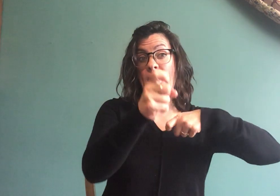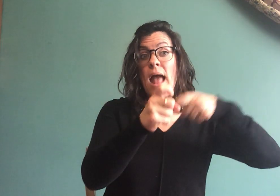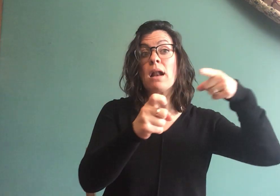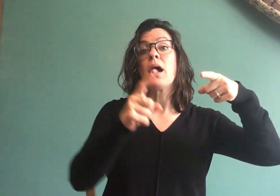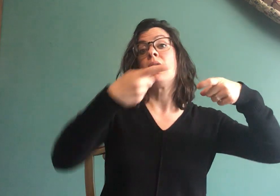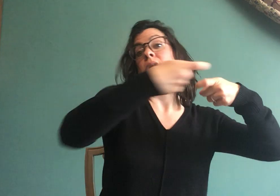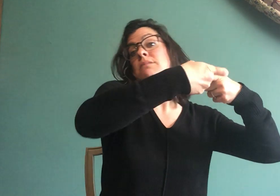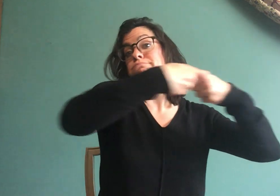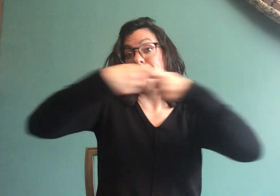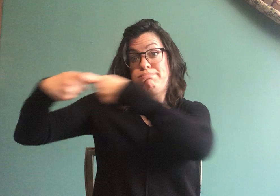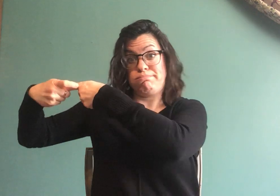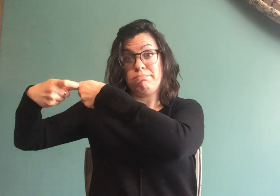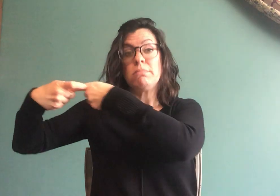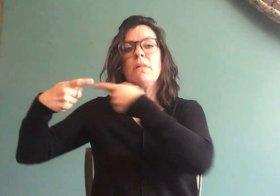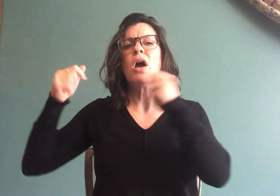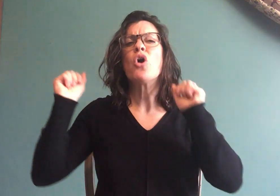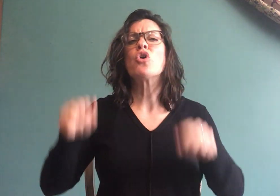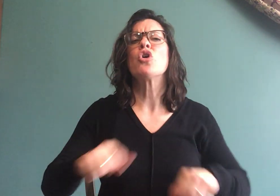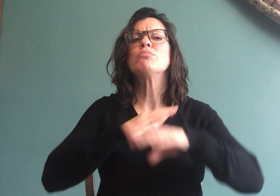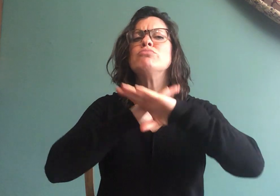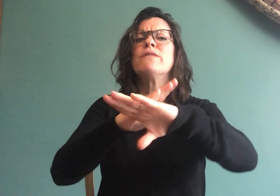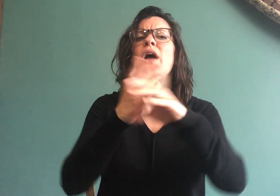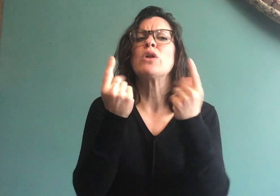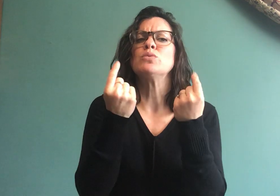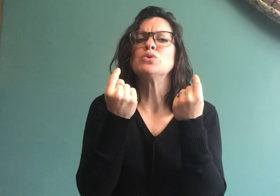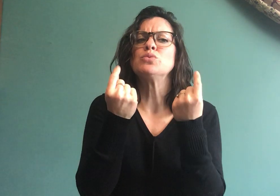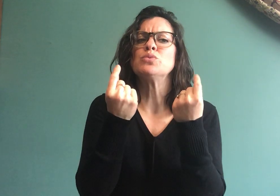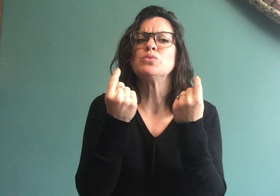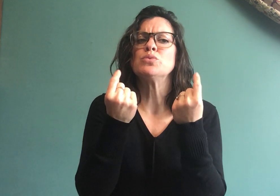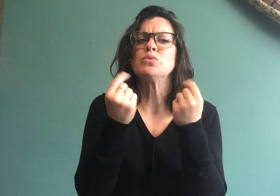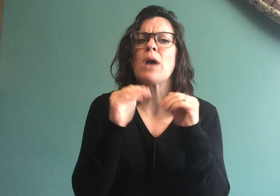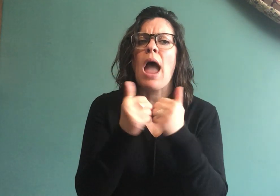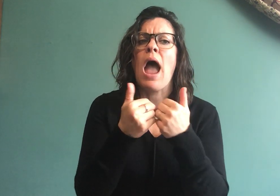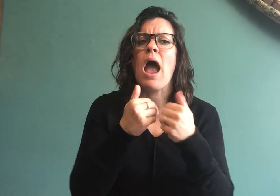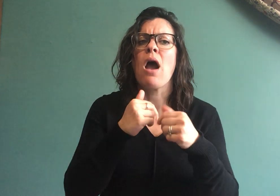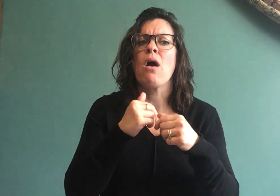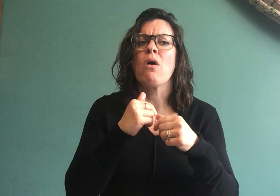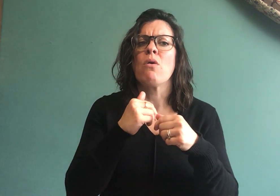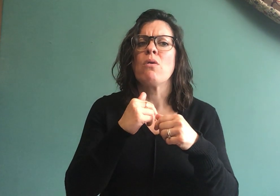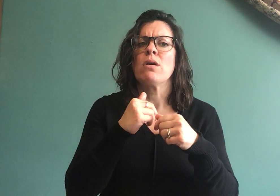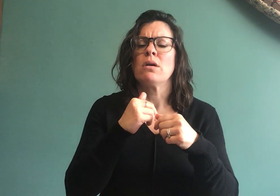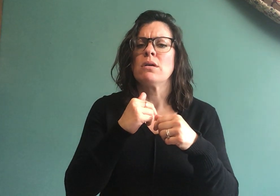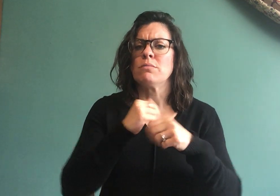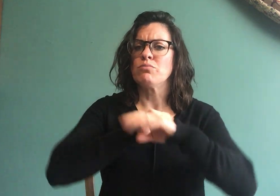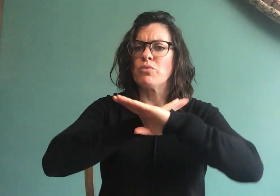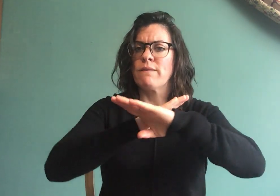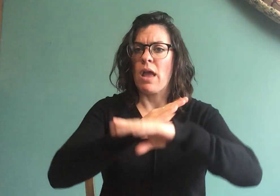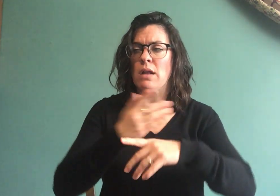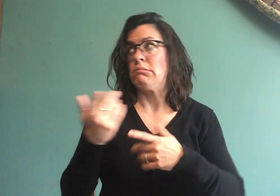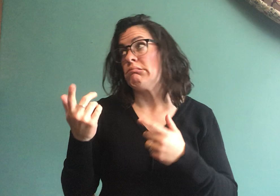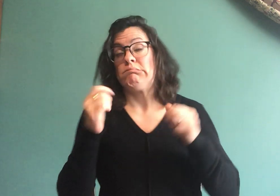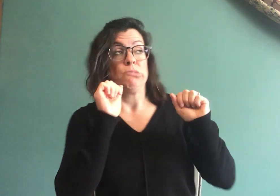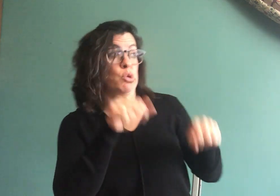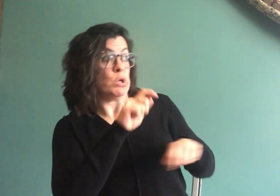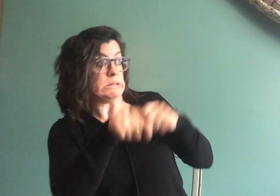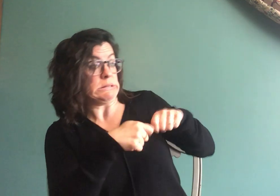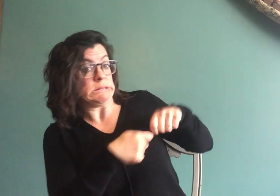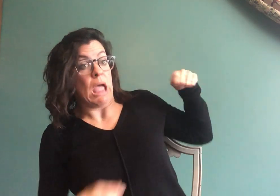he? Yeah, maybe he could have used a different fish. Okay, they do make a fiberglass fish, Malachi. So if we